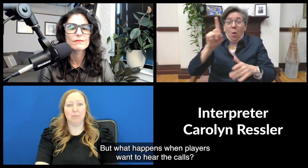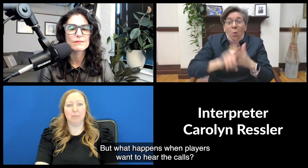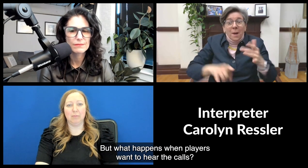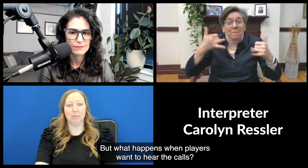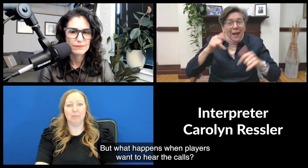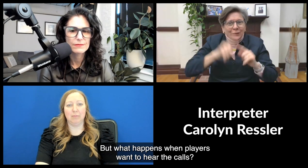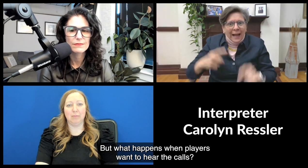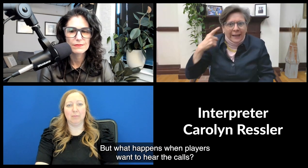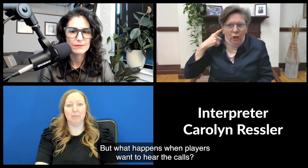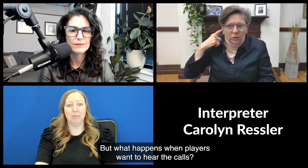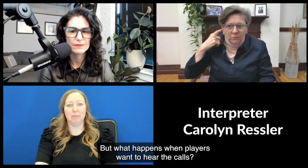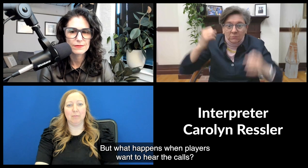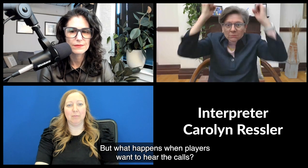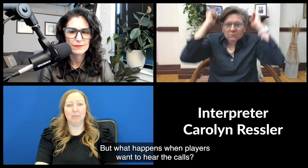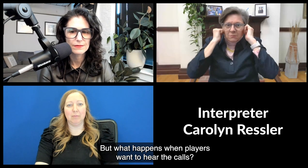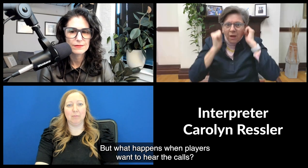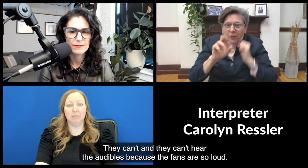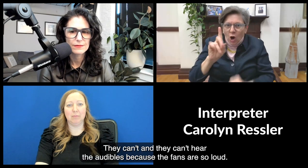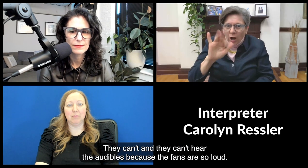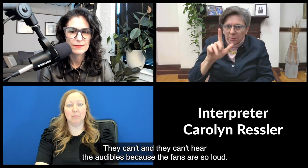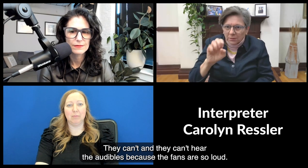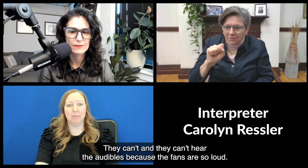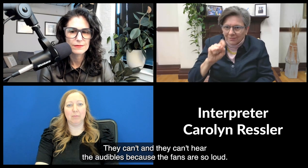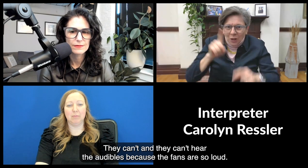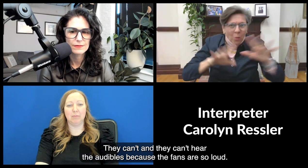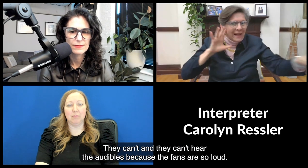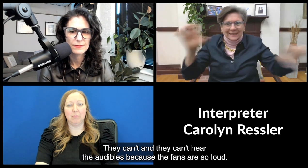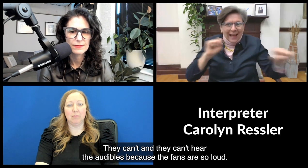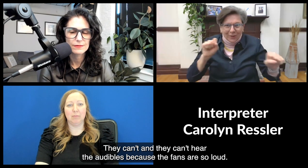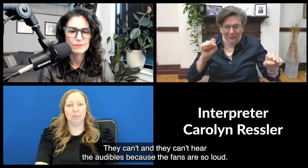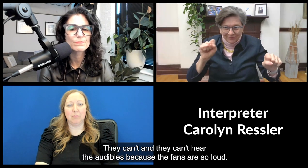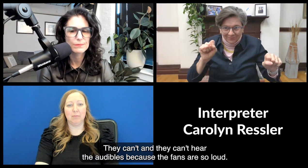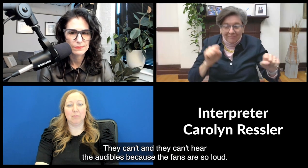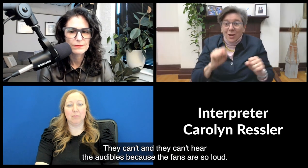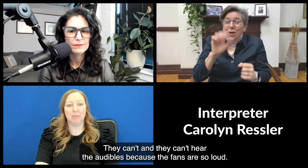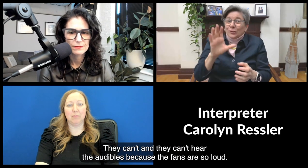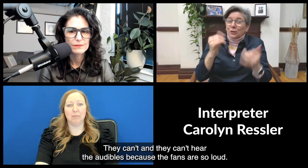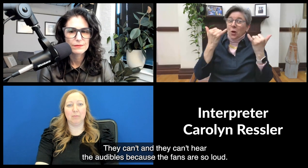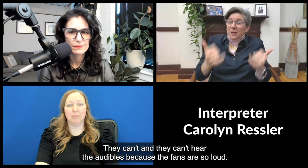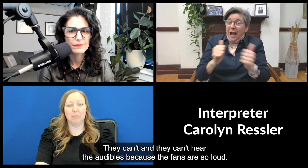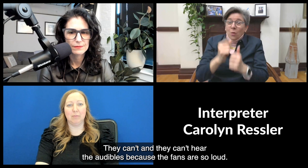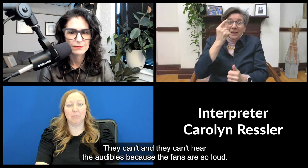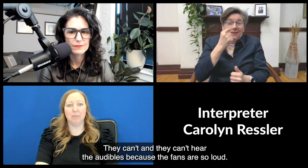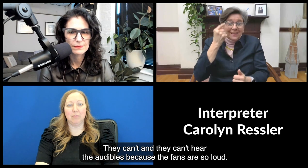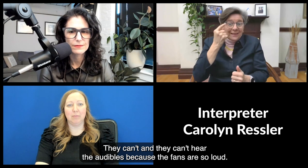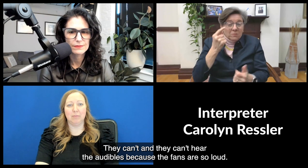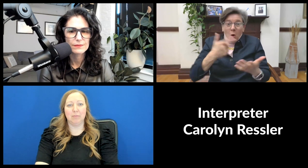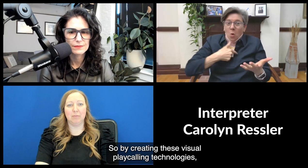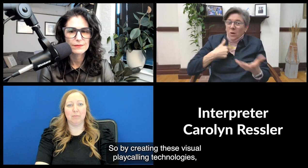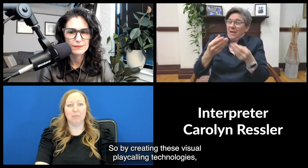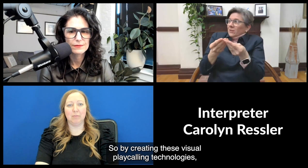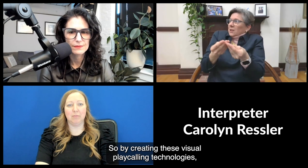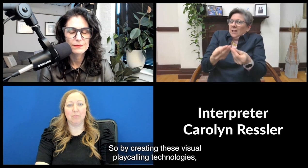going to be loud and that's great. But what happens when players want to hear the calls? They can't, and they can't hear the audibles because the